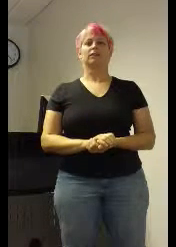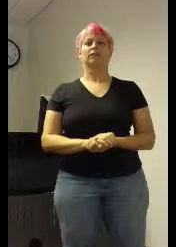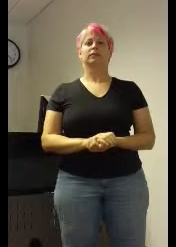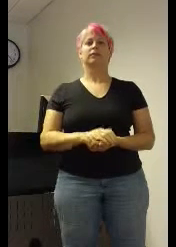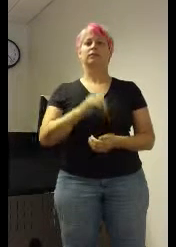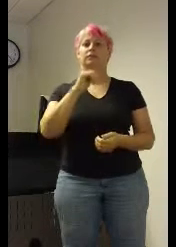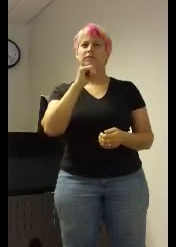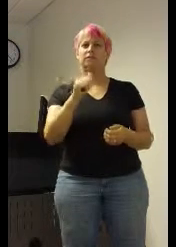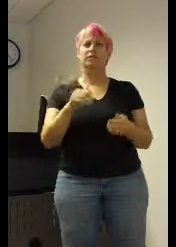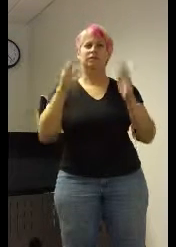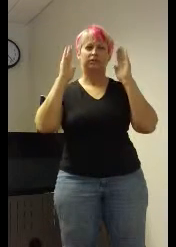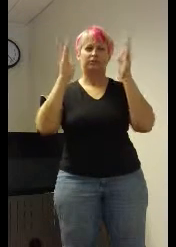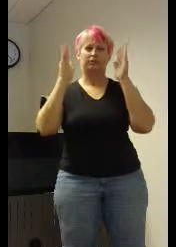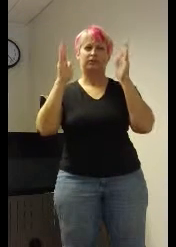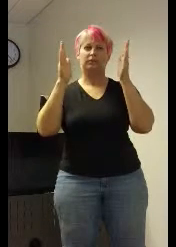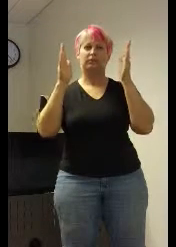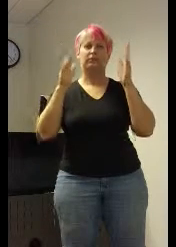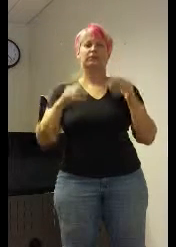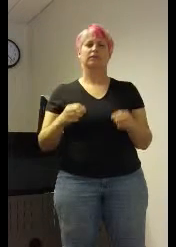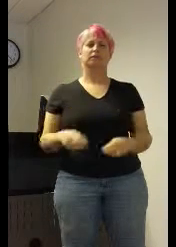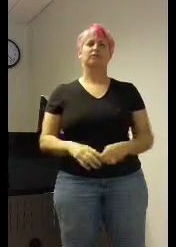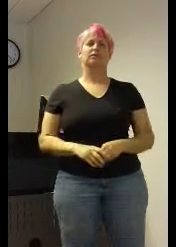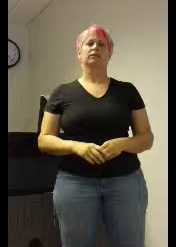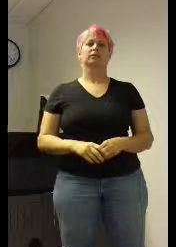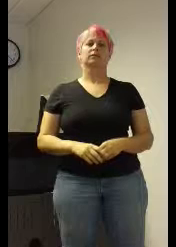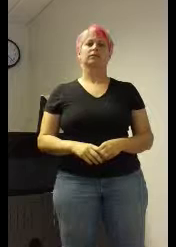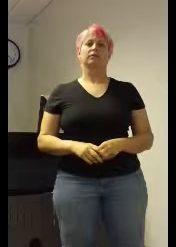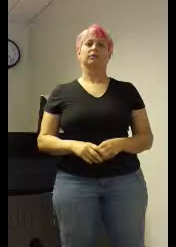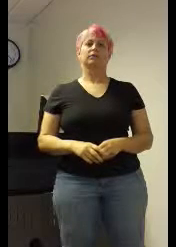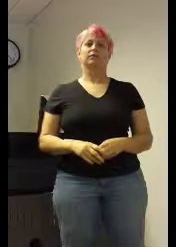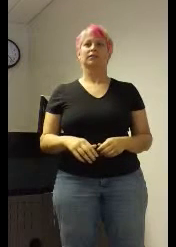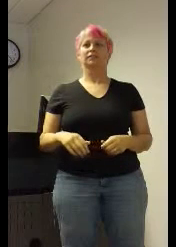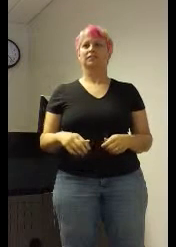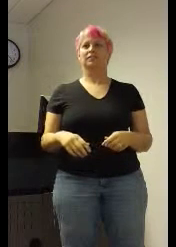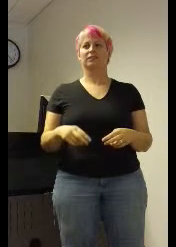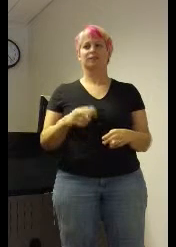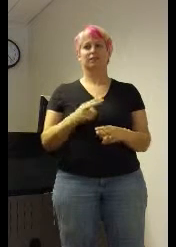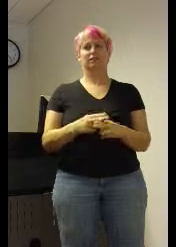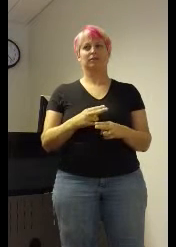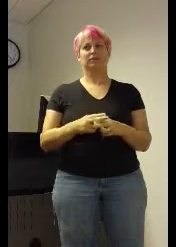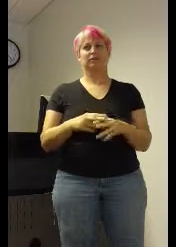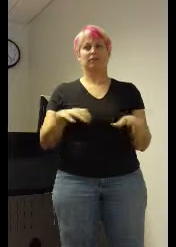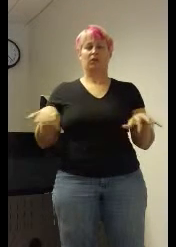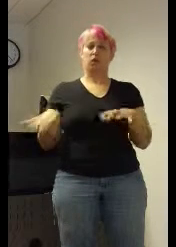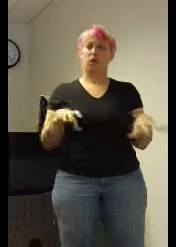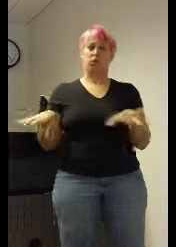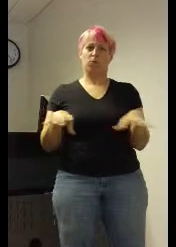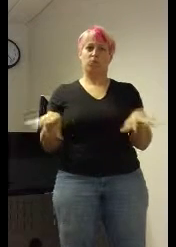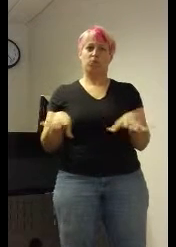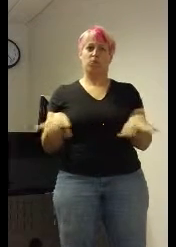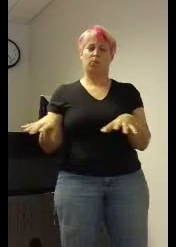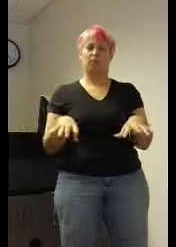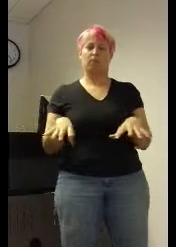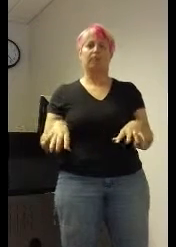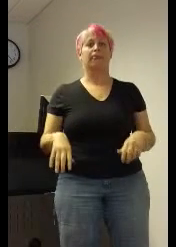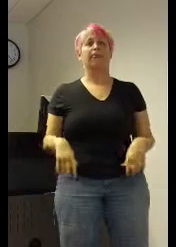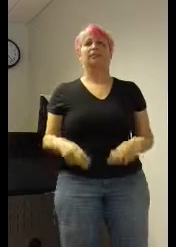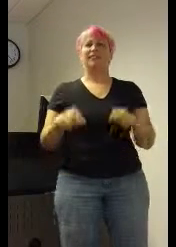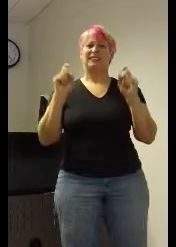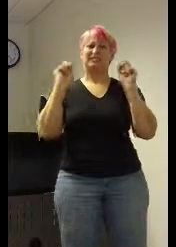with, we're going to call it, with the wiggles. So you're tapping your feet. You want to move. You need to be paying attention